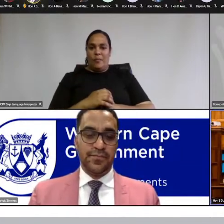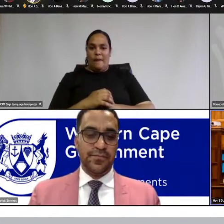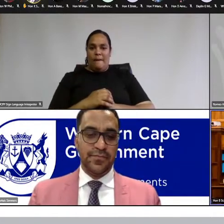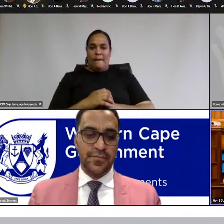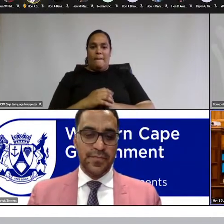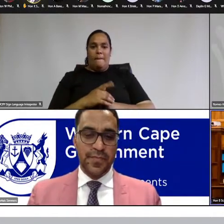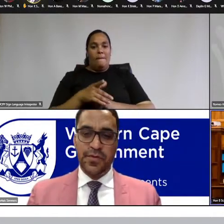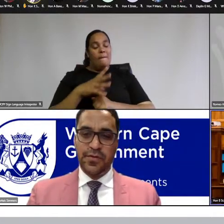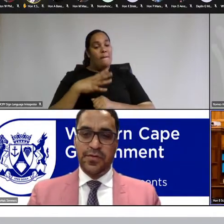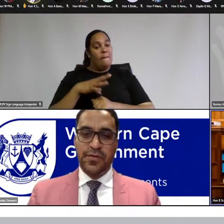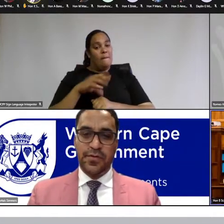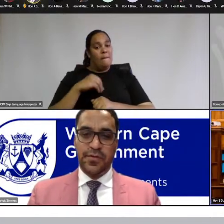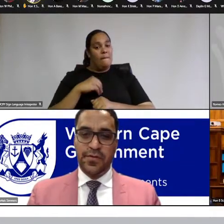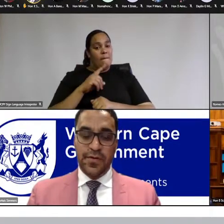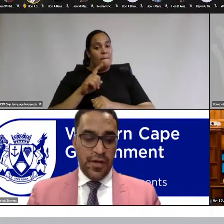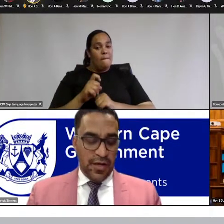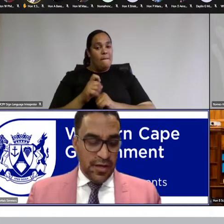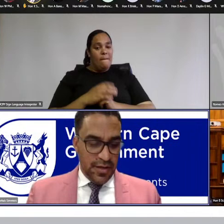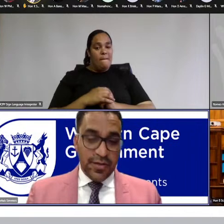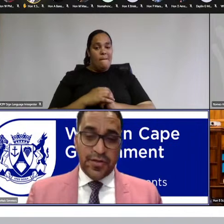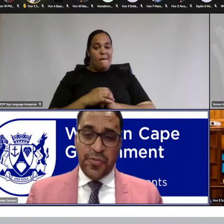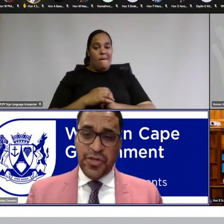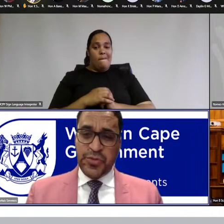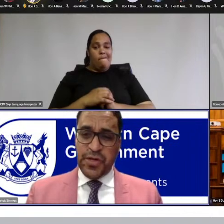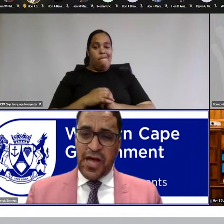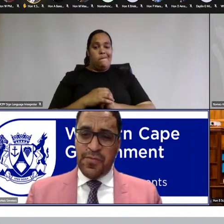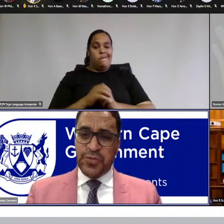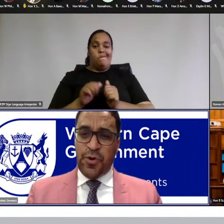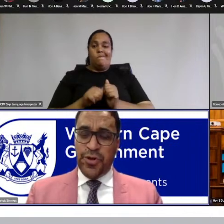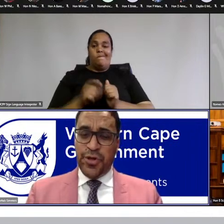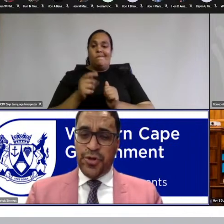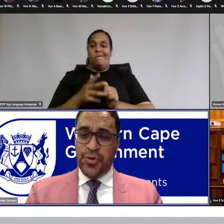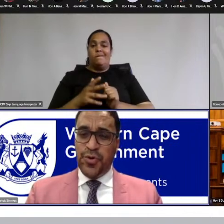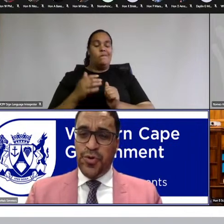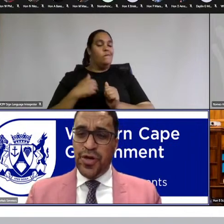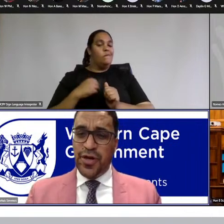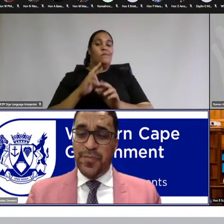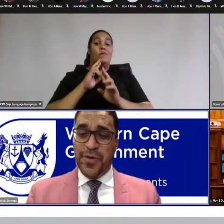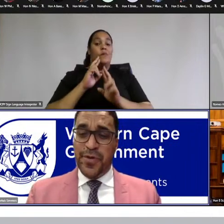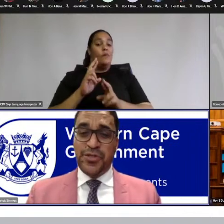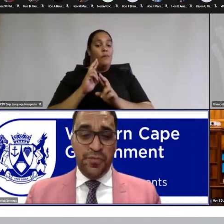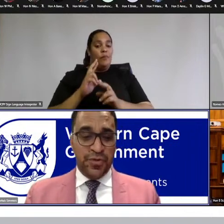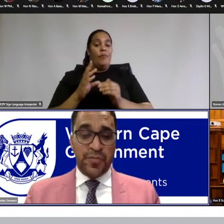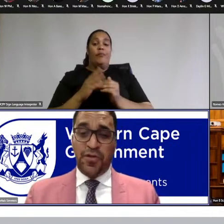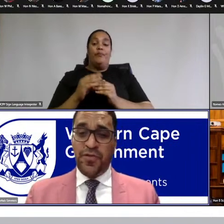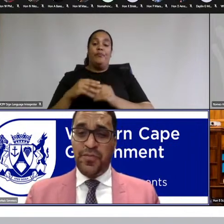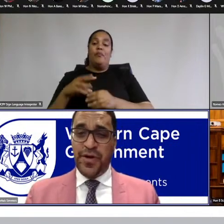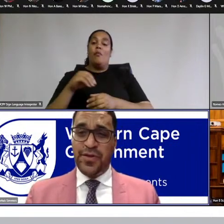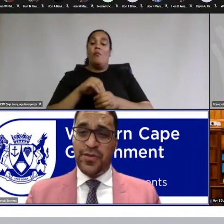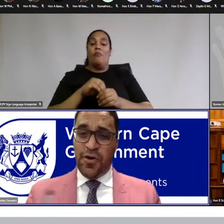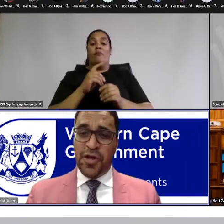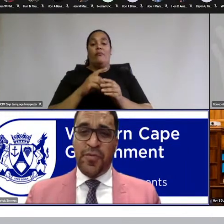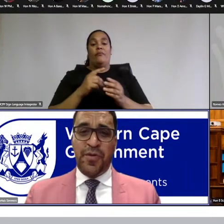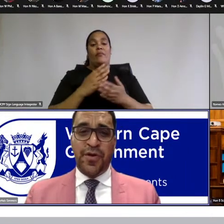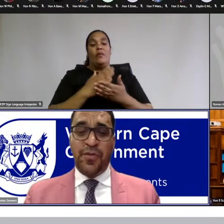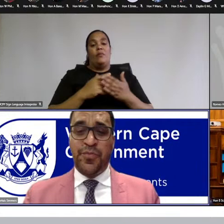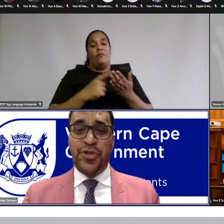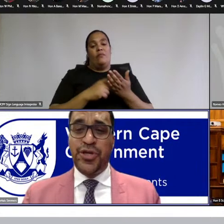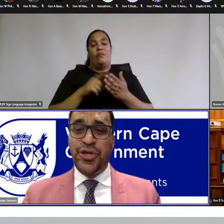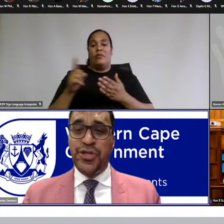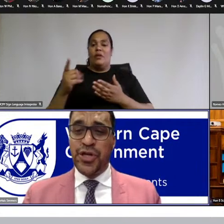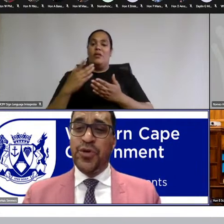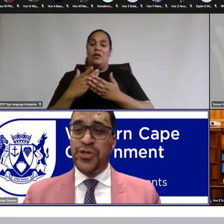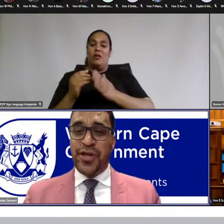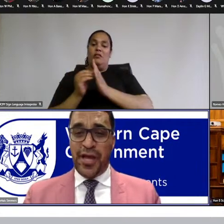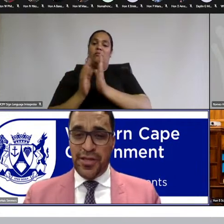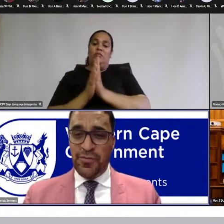Minister, do you want to take a question? Deputy Speaker, I'm responding to members' inputs as a part of the debate. The Honourable Member can put